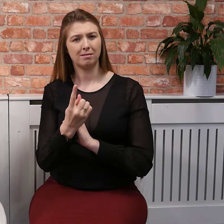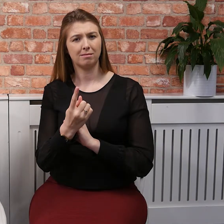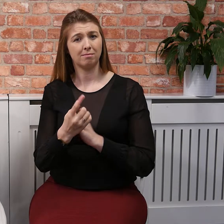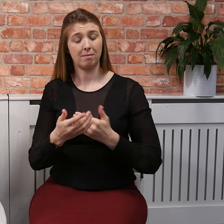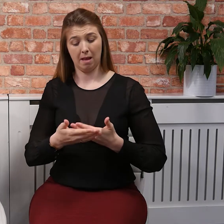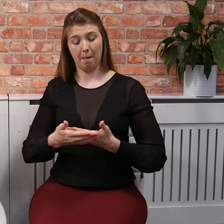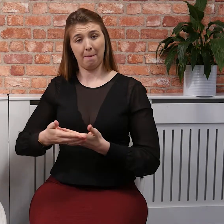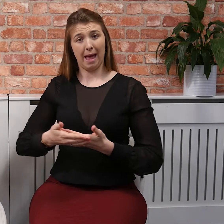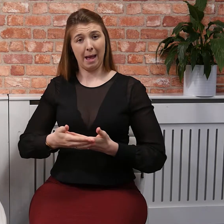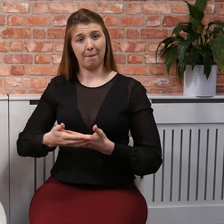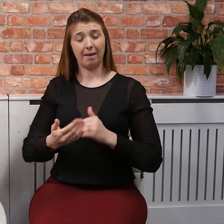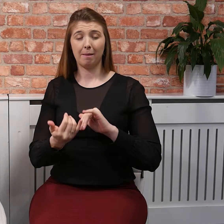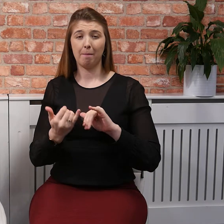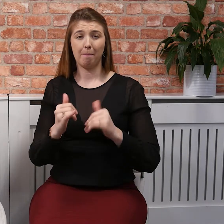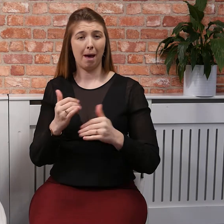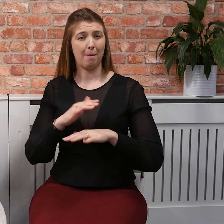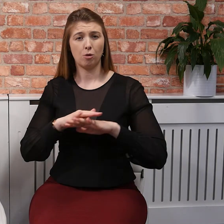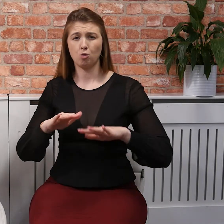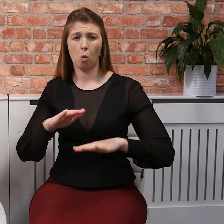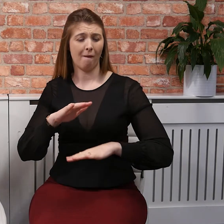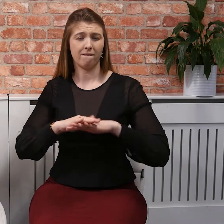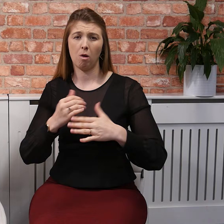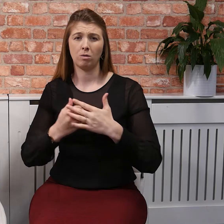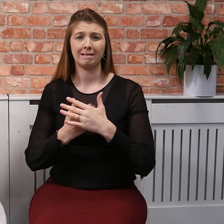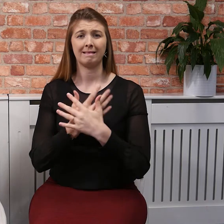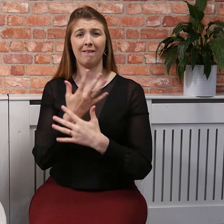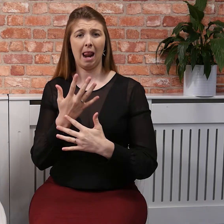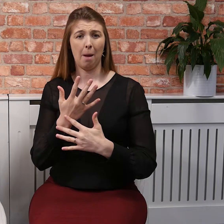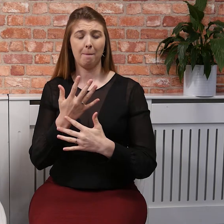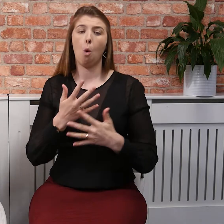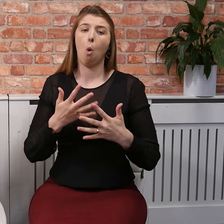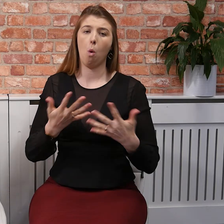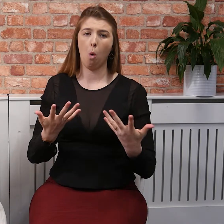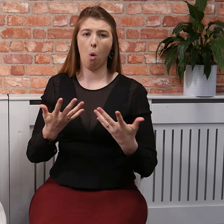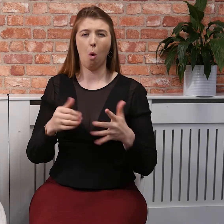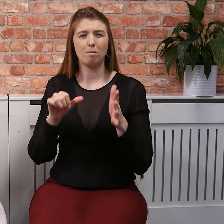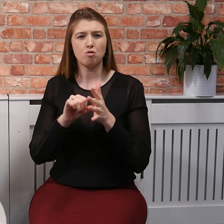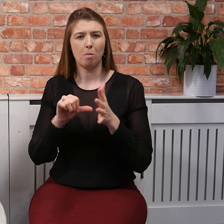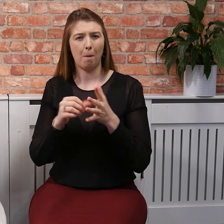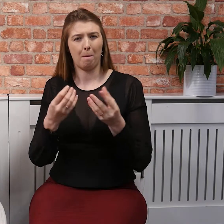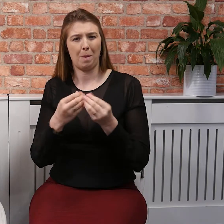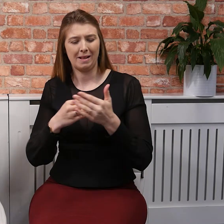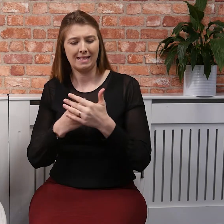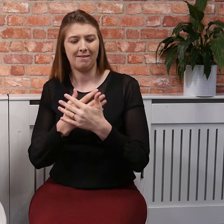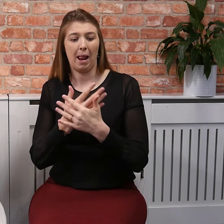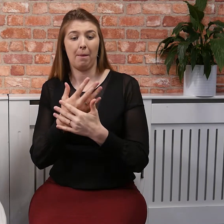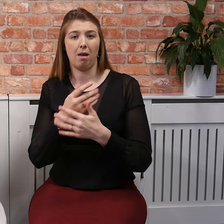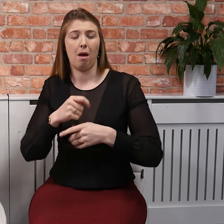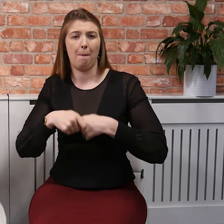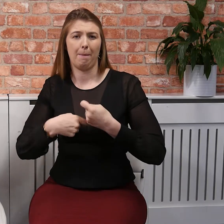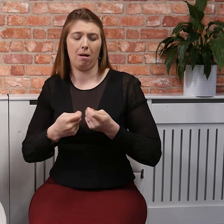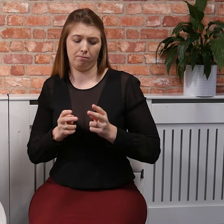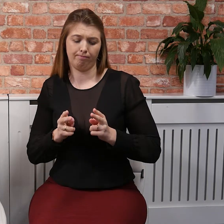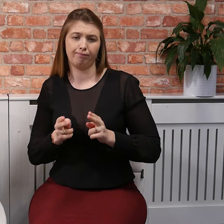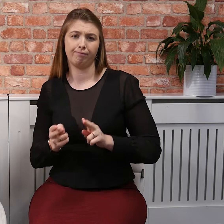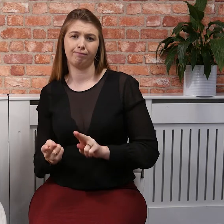either doesn't develop or doesn't develop properly and dies inside in the uterus